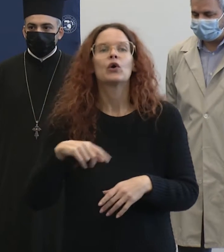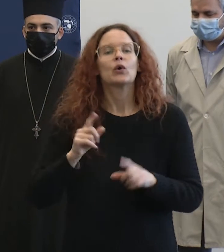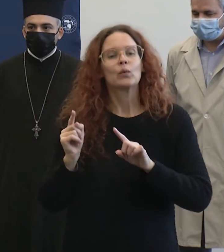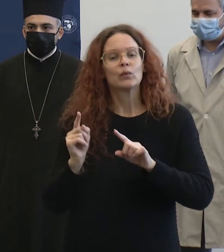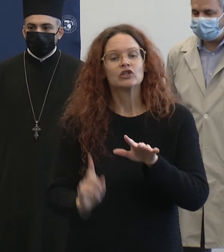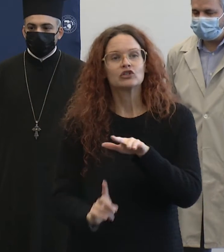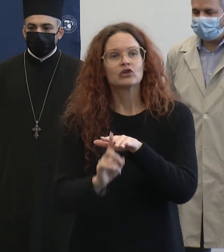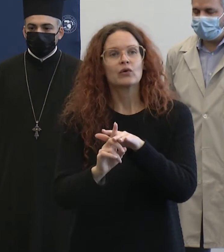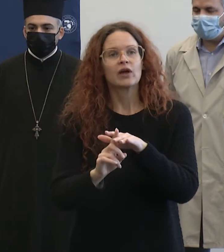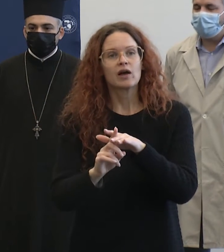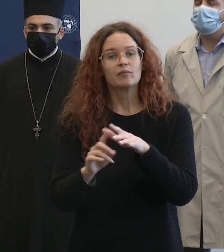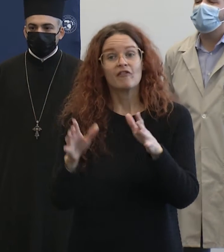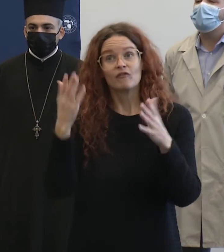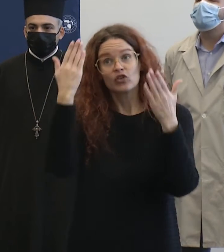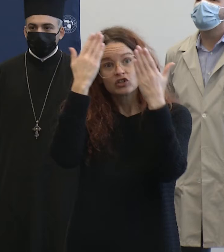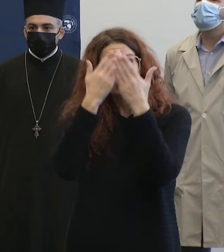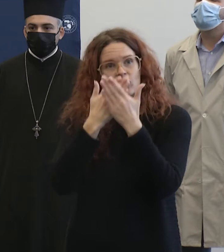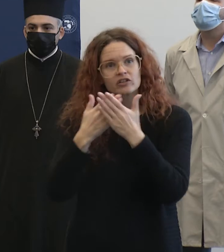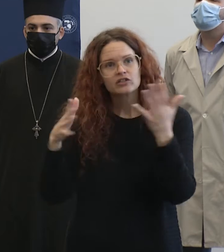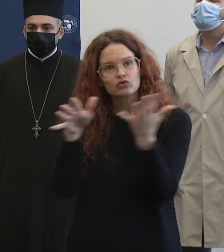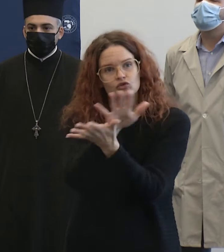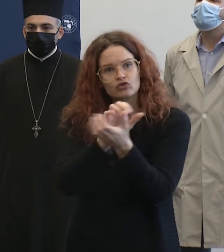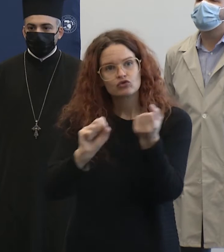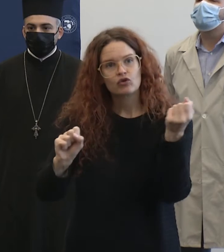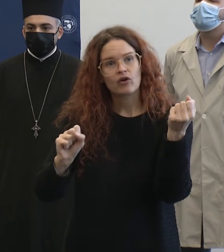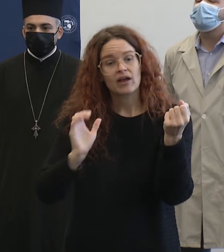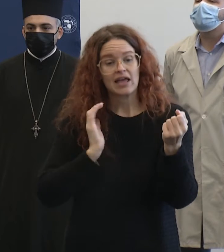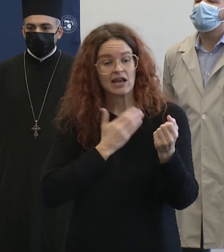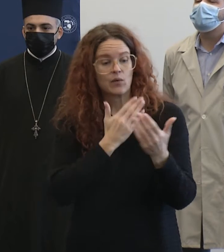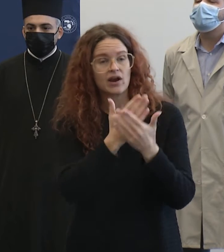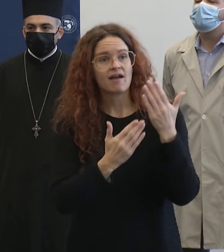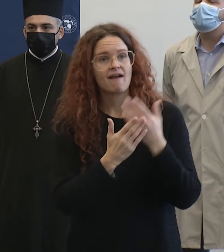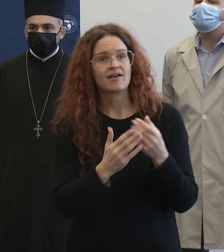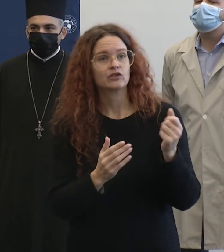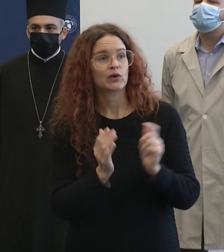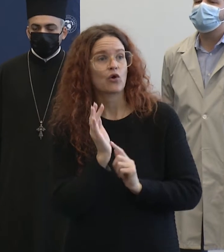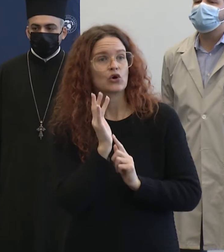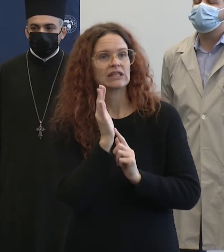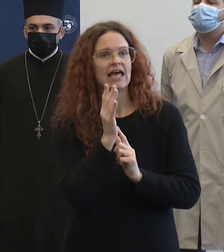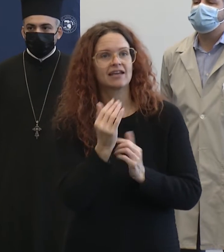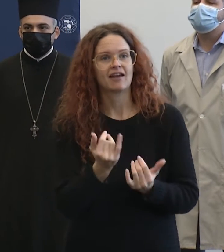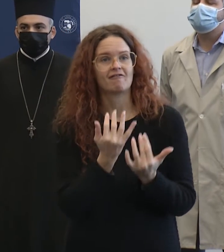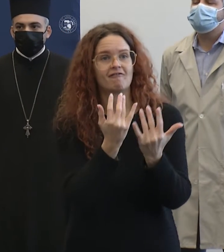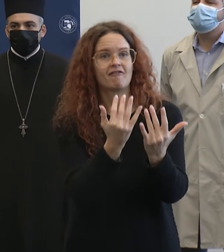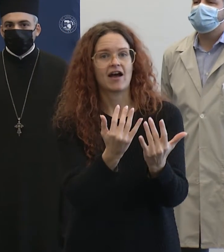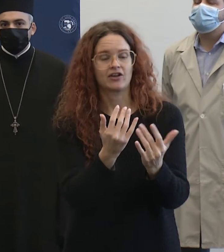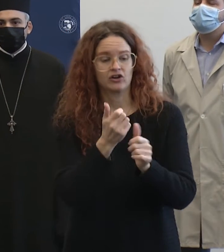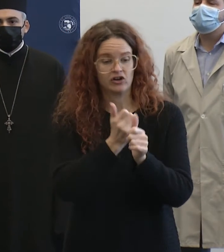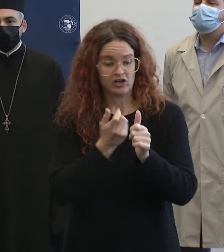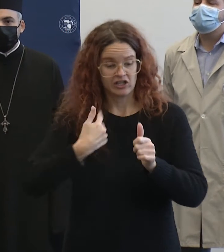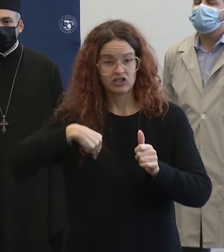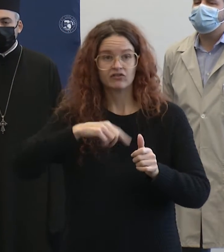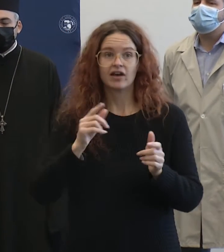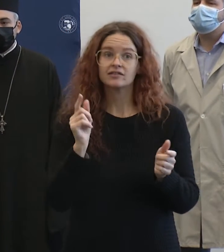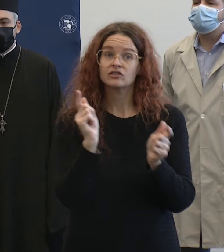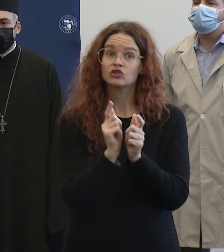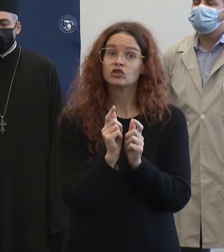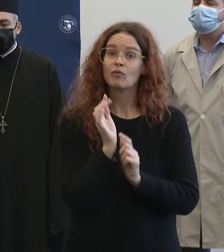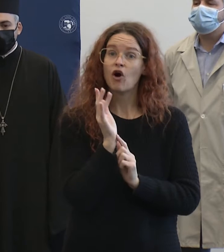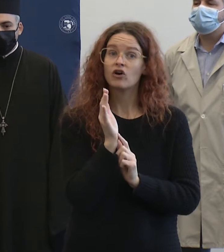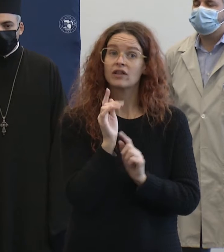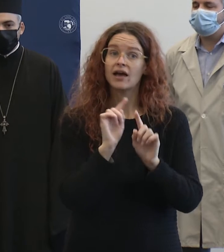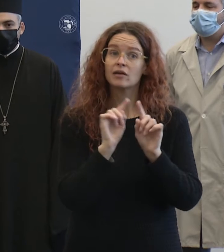darkness. In our hands we hold light and fire. Each of us is a small light,